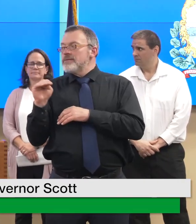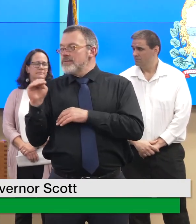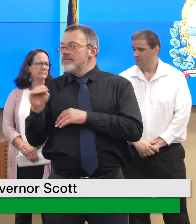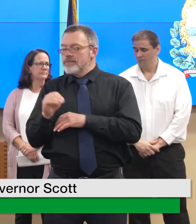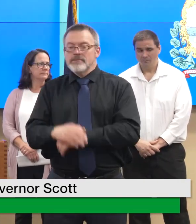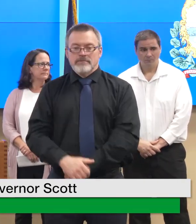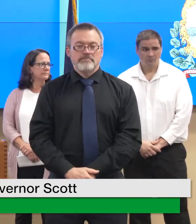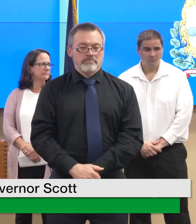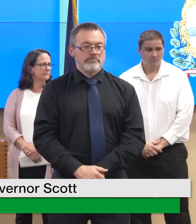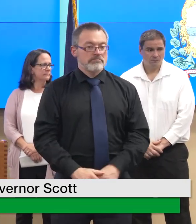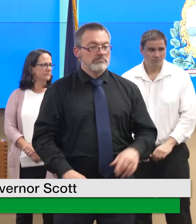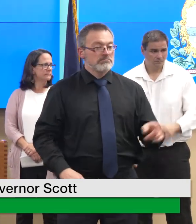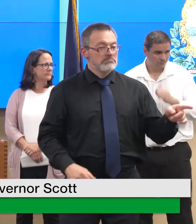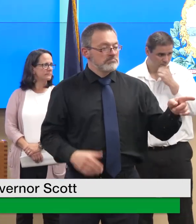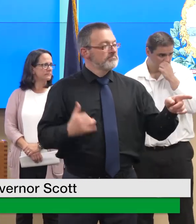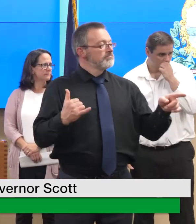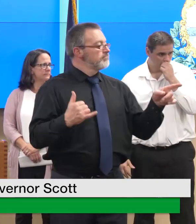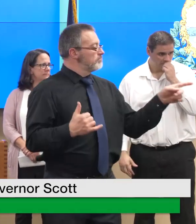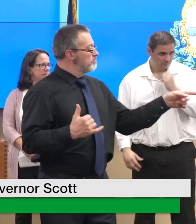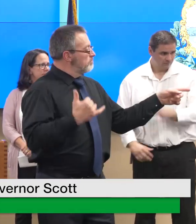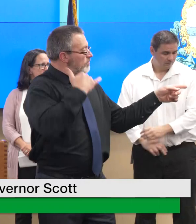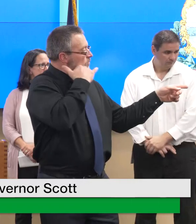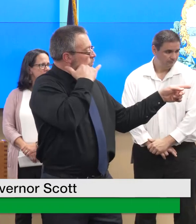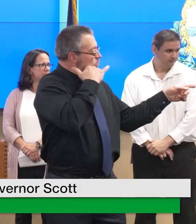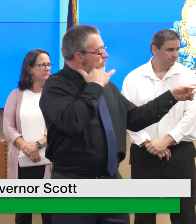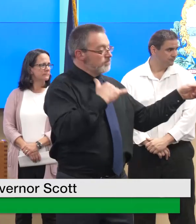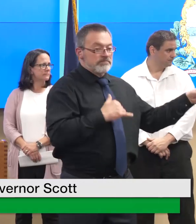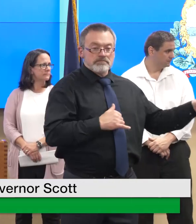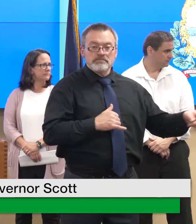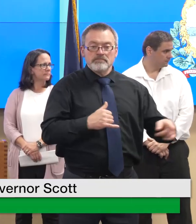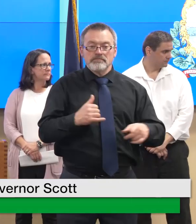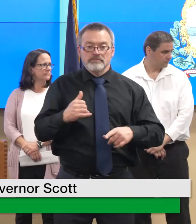right, we'll go to the phones. Juan, BT Digger.